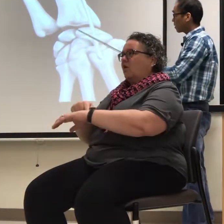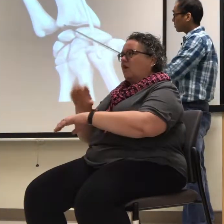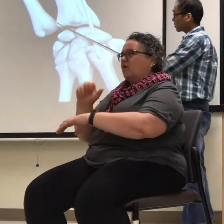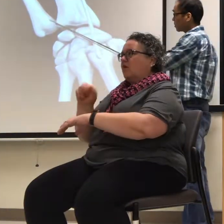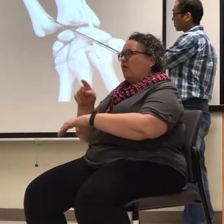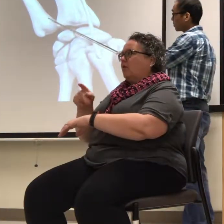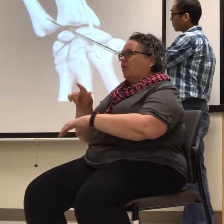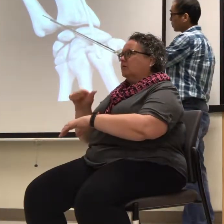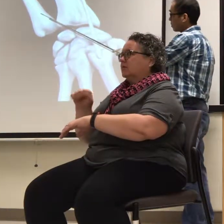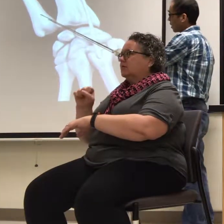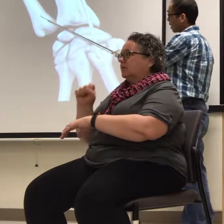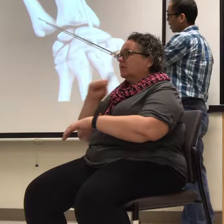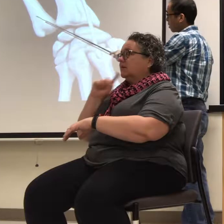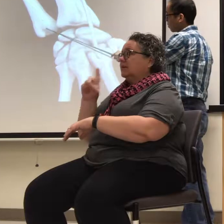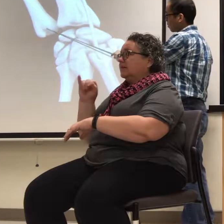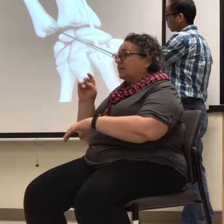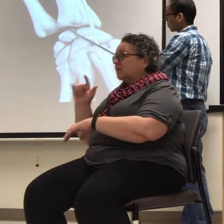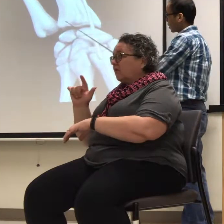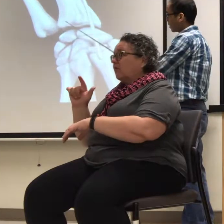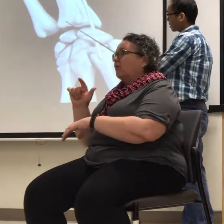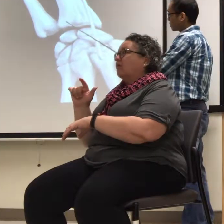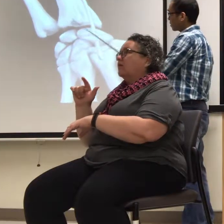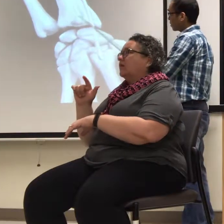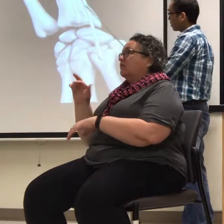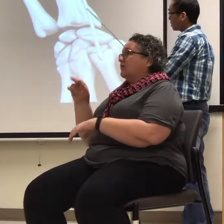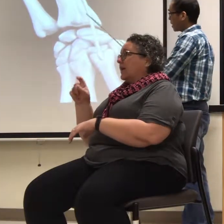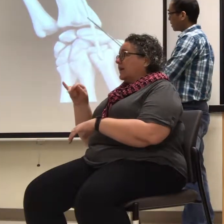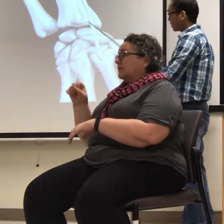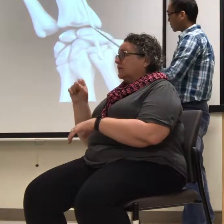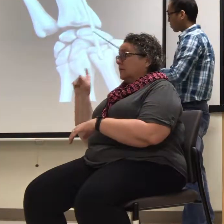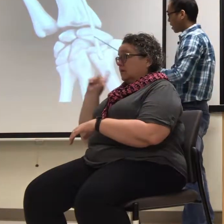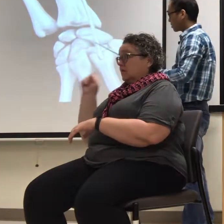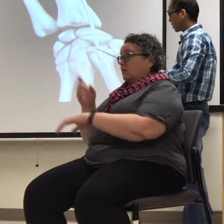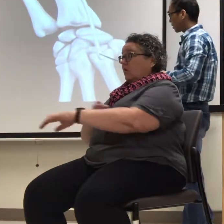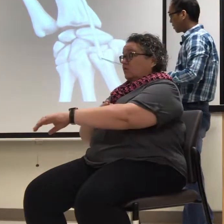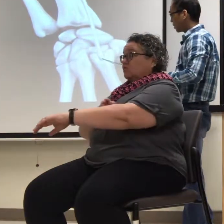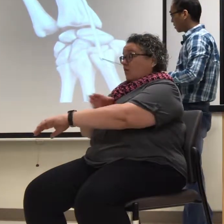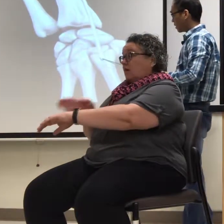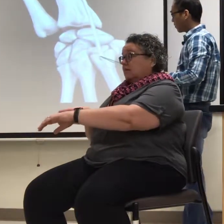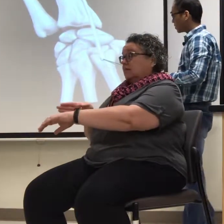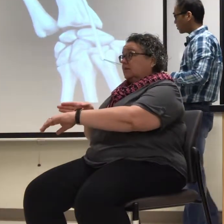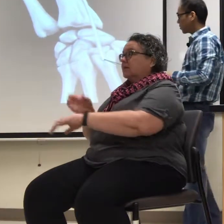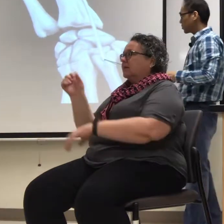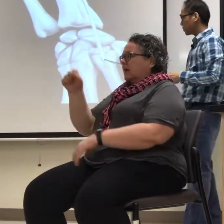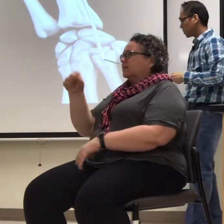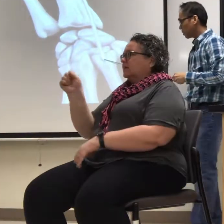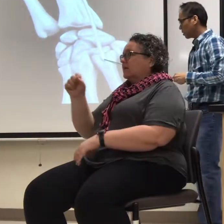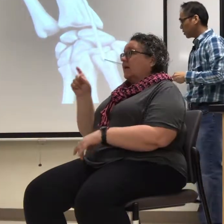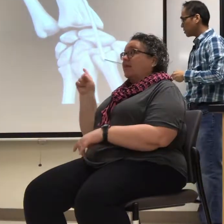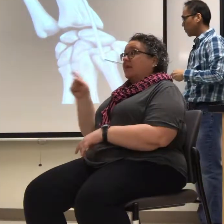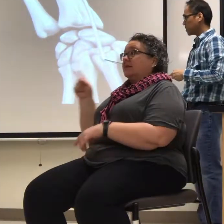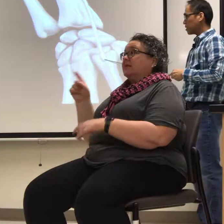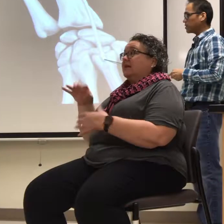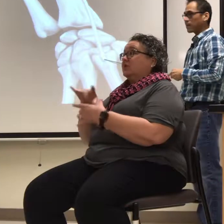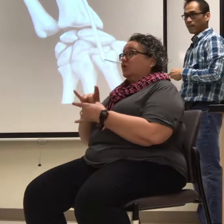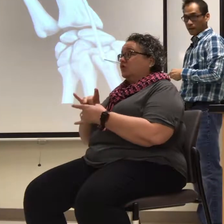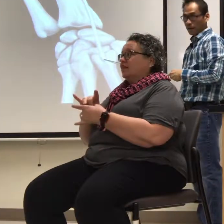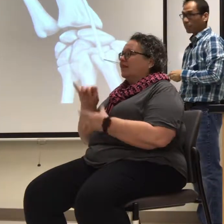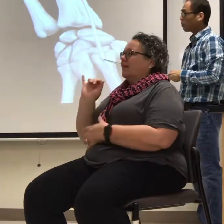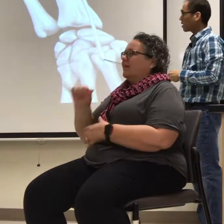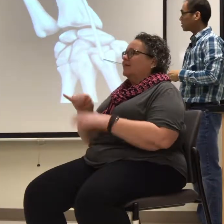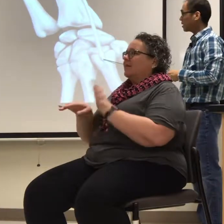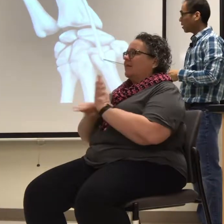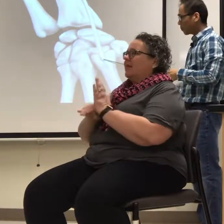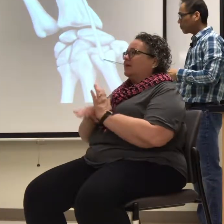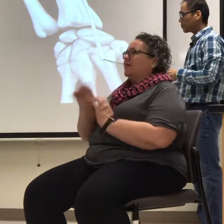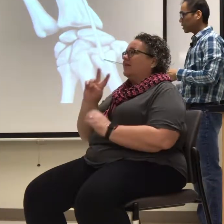Okay, there's distal ulnar radius. This tendon is crossing. Now this insertion is the base of the second